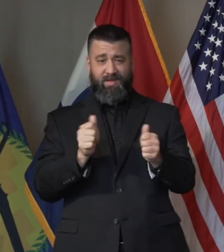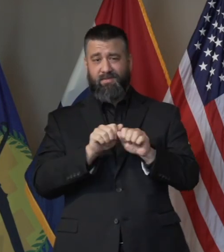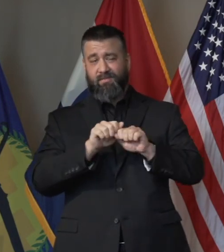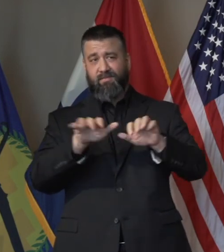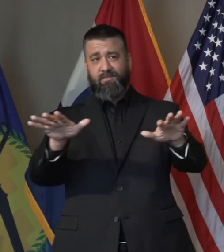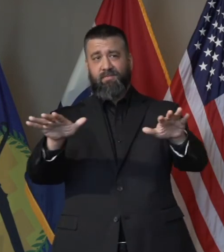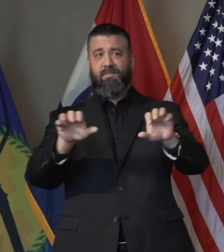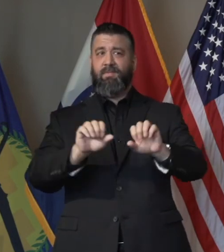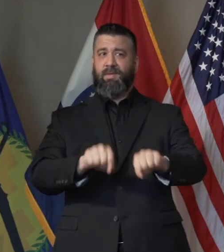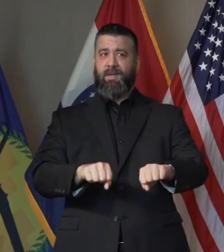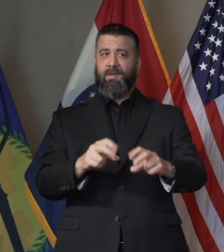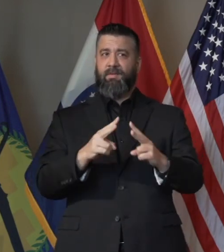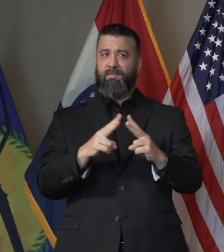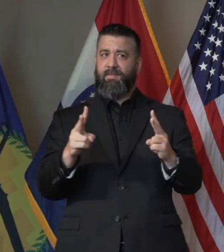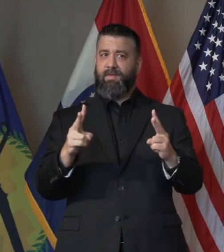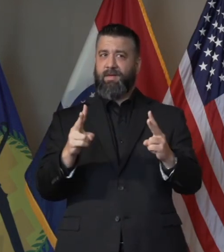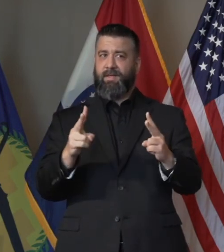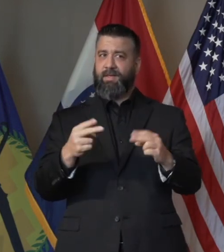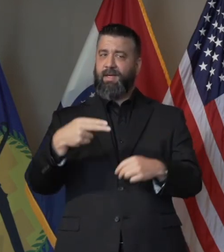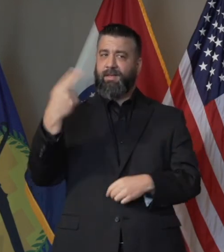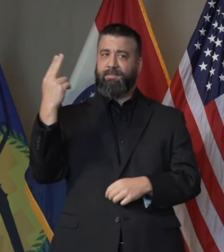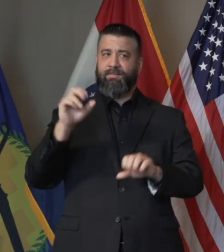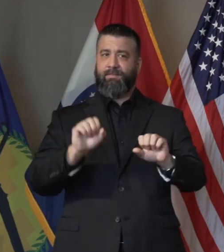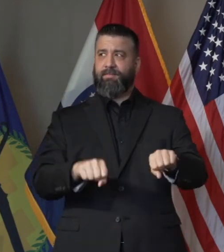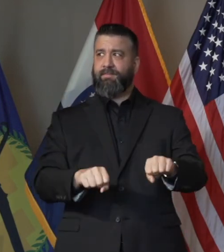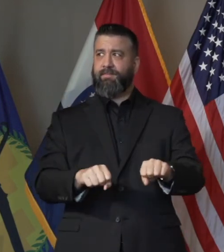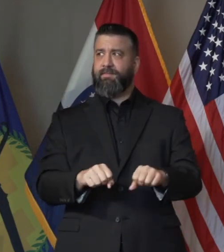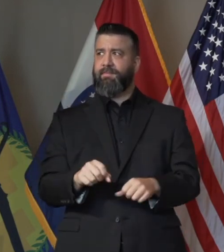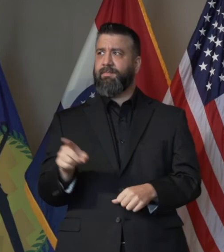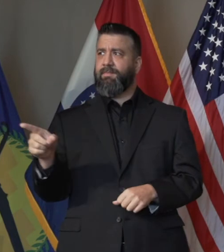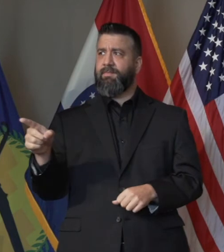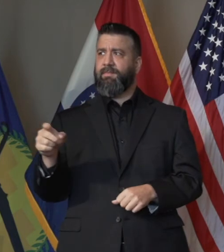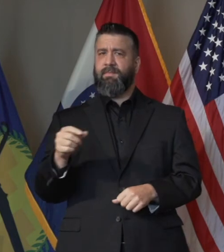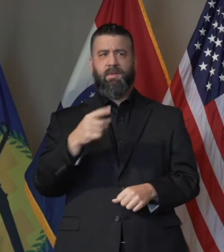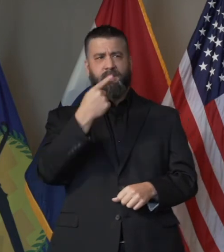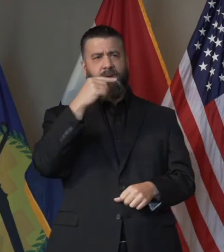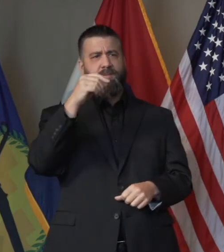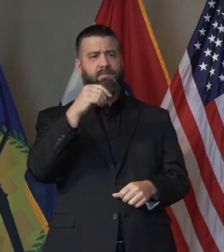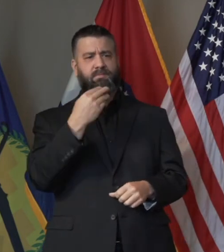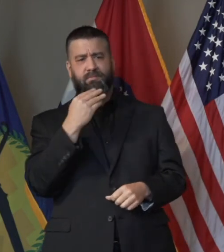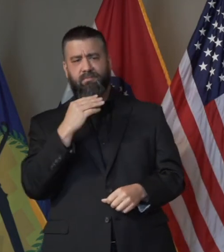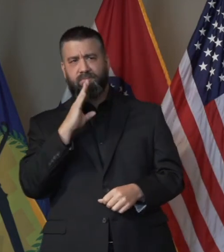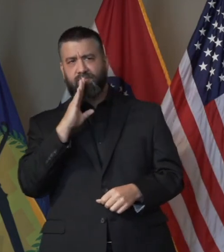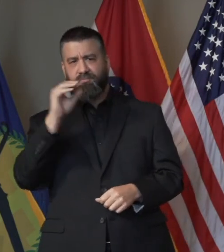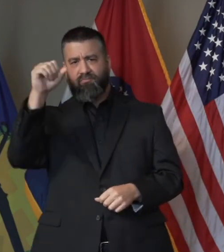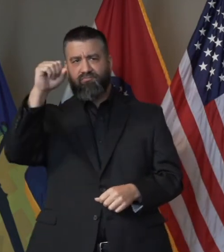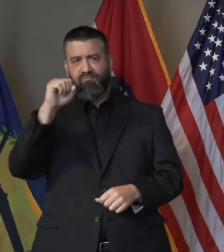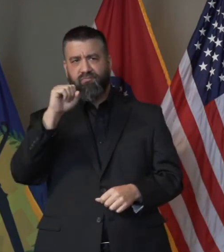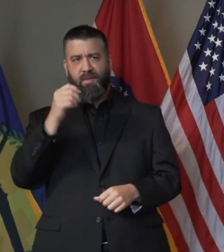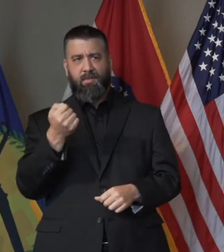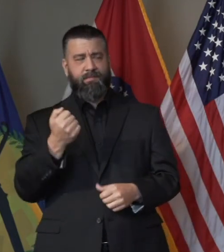be very marked and quite high. Dr. King, could you just pull the mic down a little bit? It's in there.